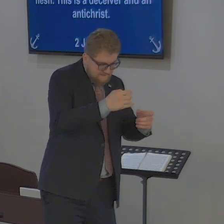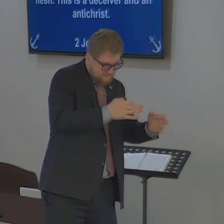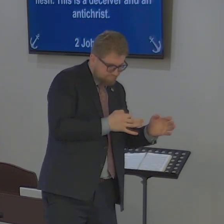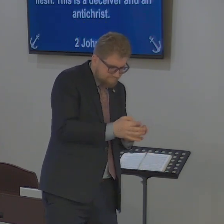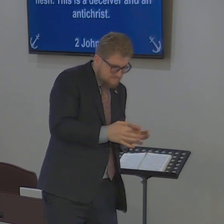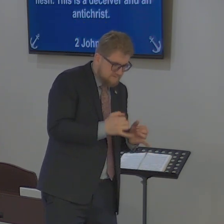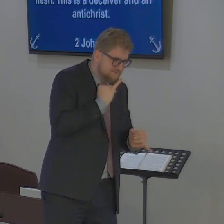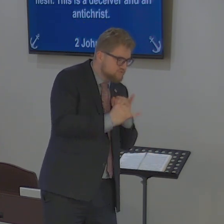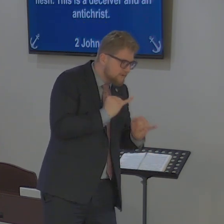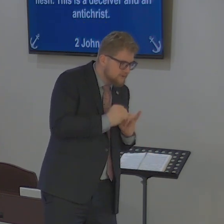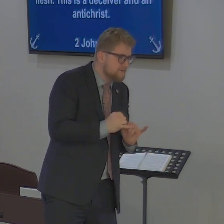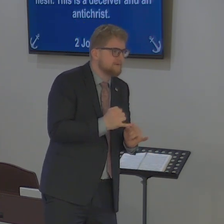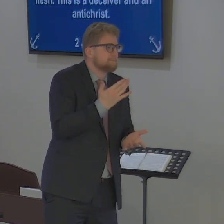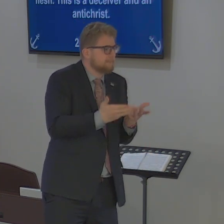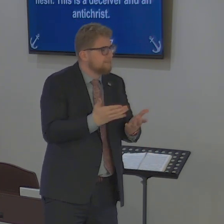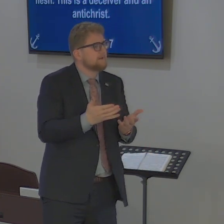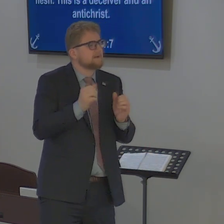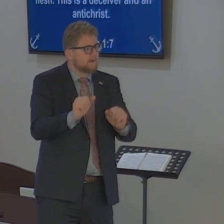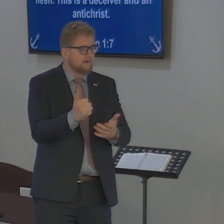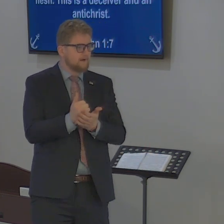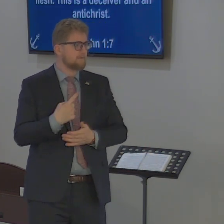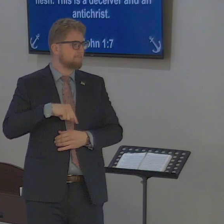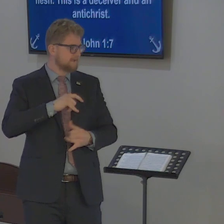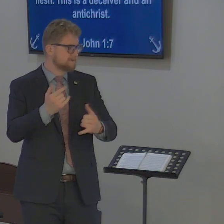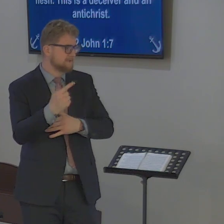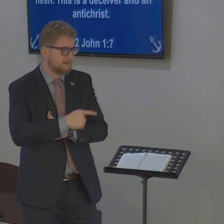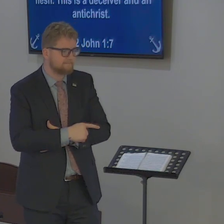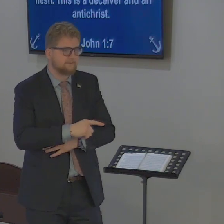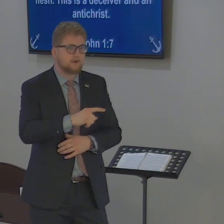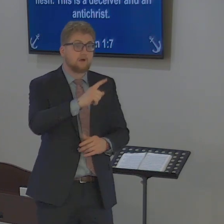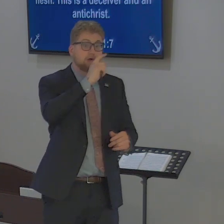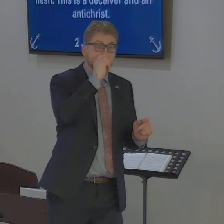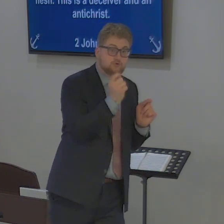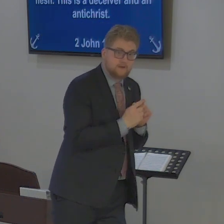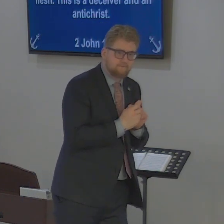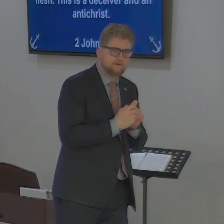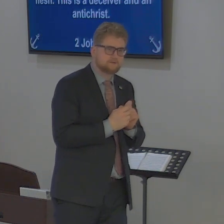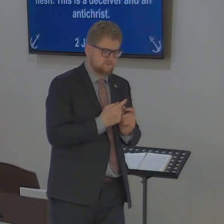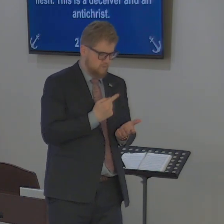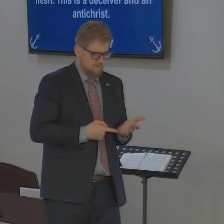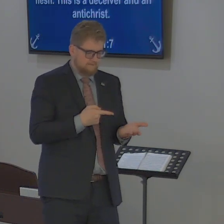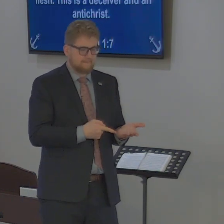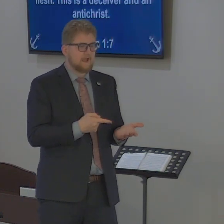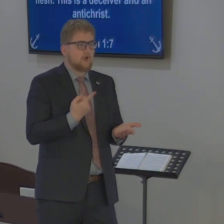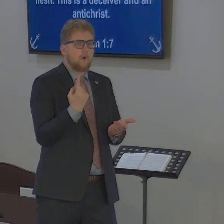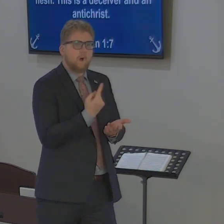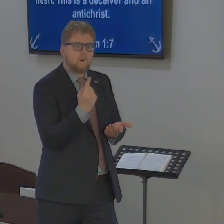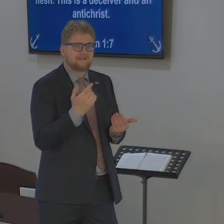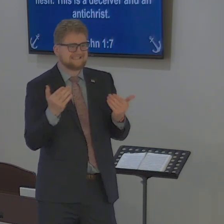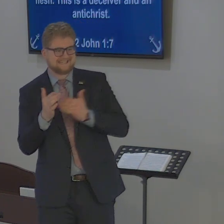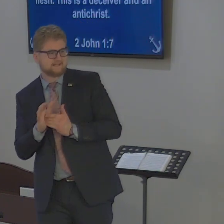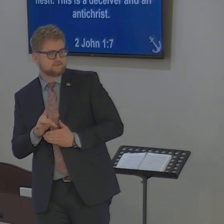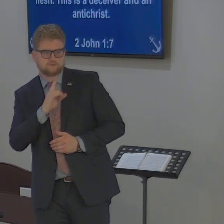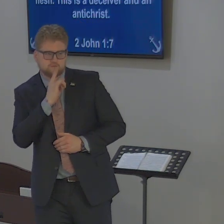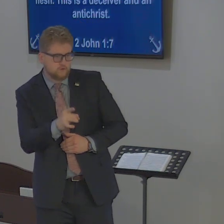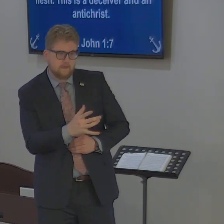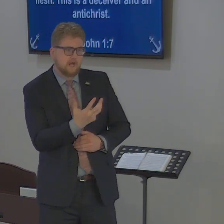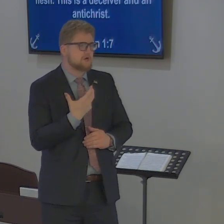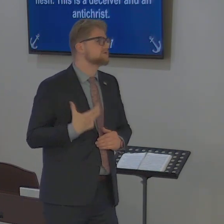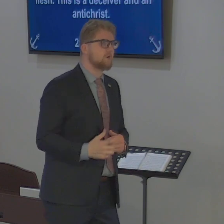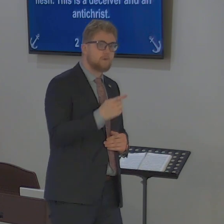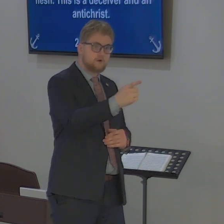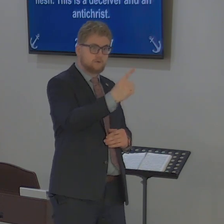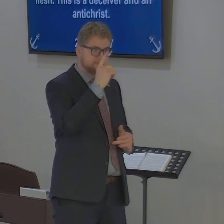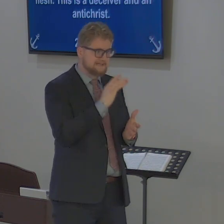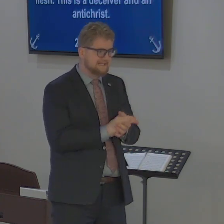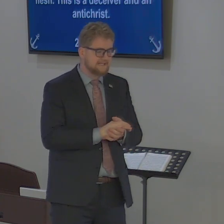Now, remember, deceivers are always against truth. Deceivers want you to believe that there is no absolute truth, okay? As a matter of fact,